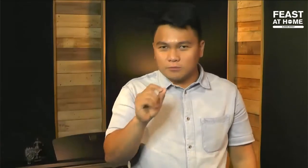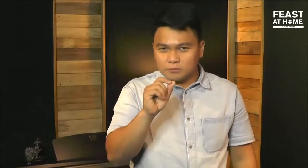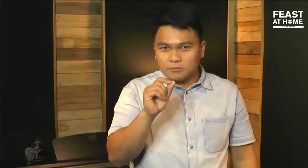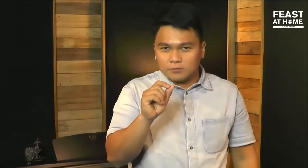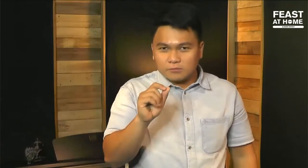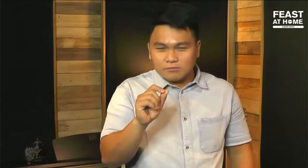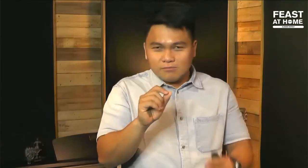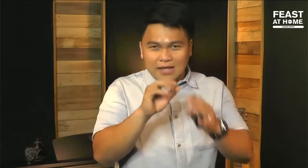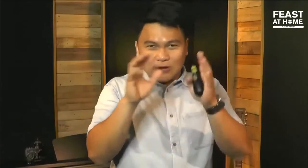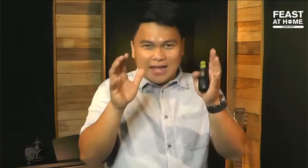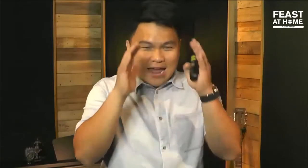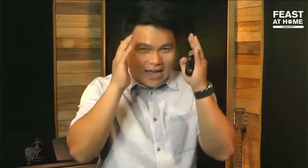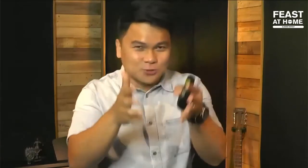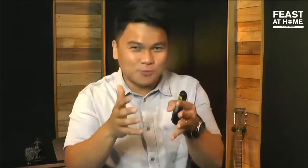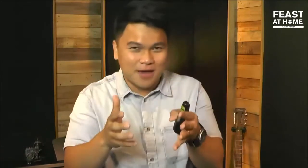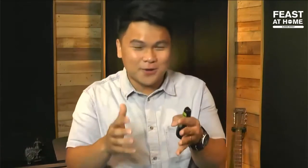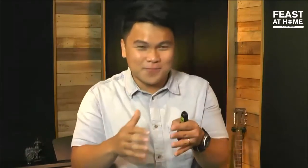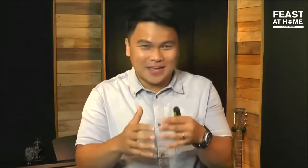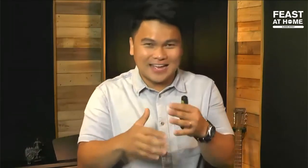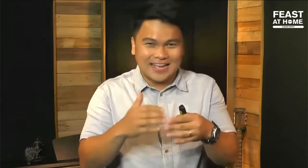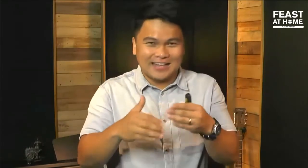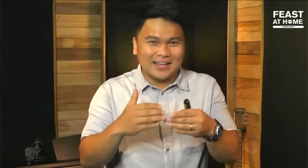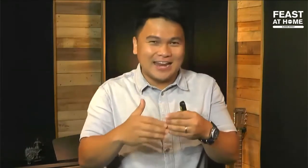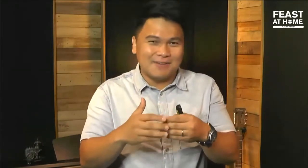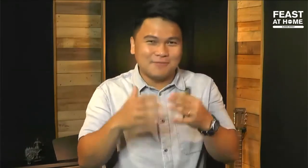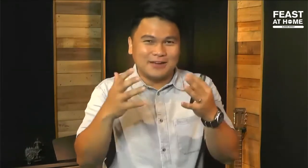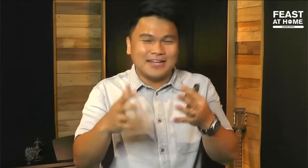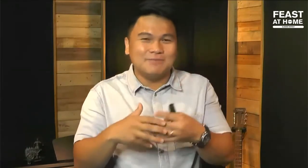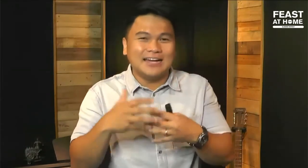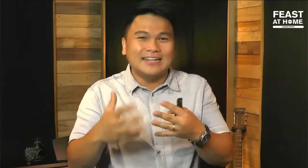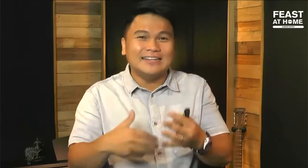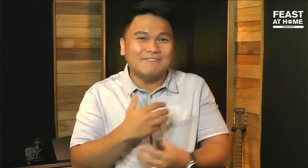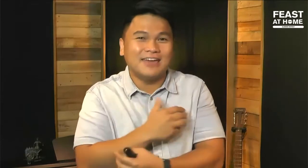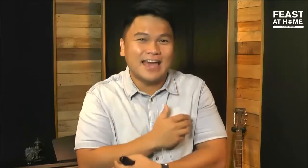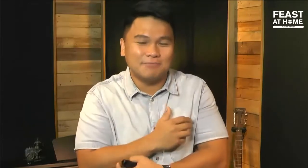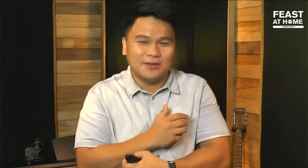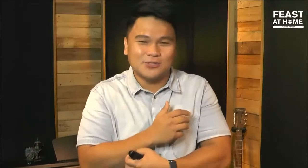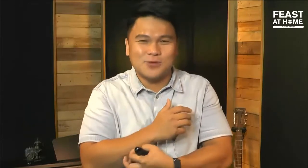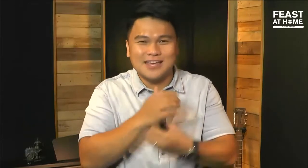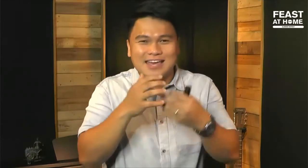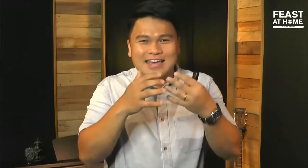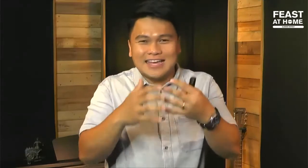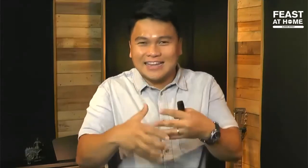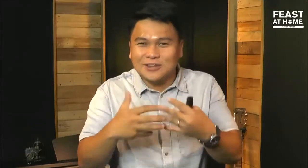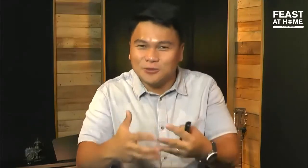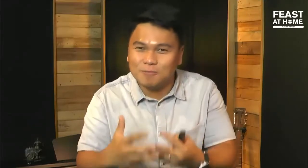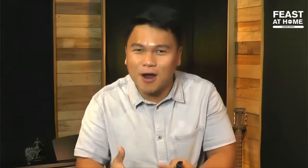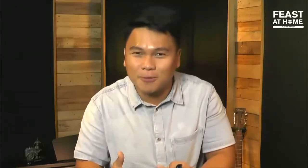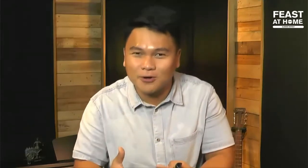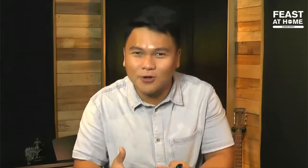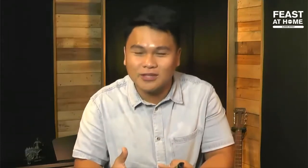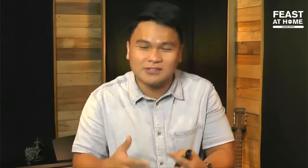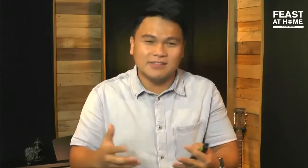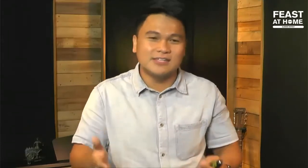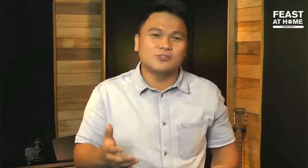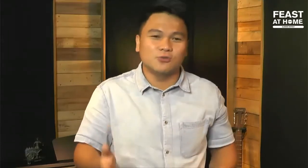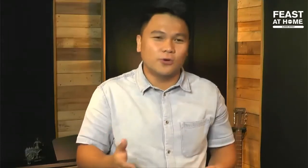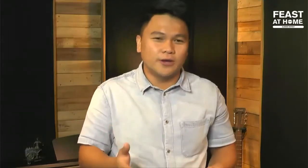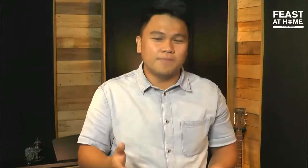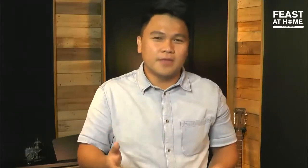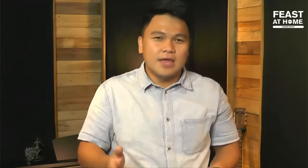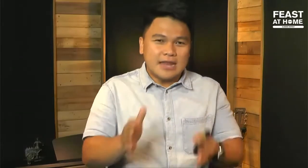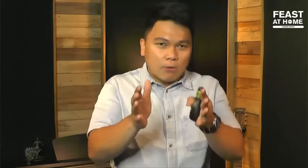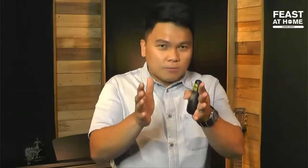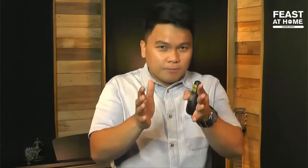So, eto na, nakakasunod pa kayo? Ayan, magandang trivia yan because we get into the proper context of this